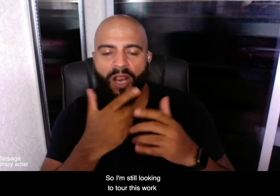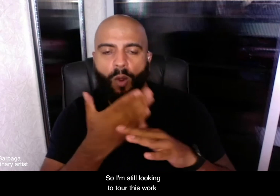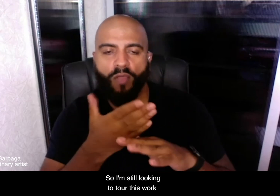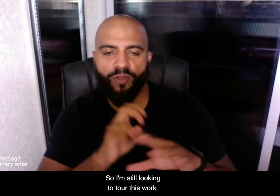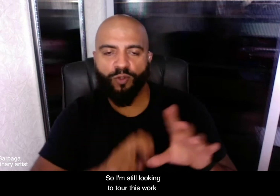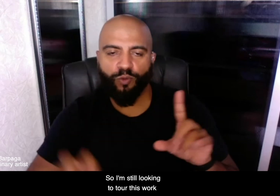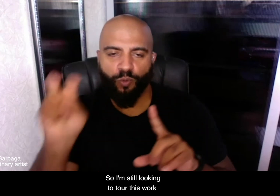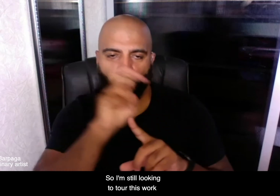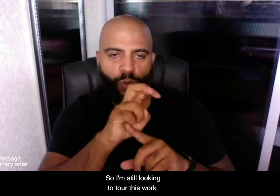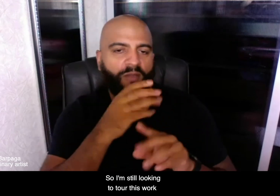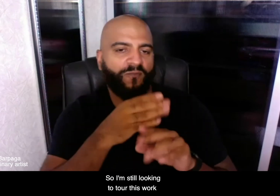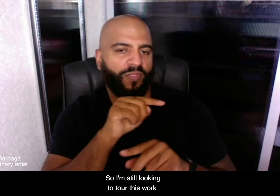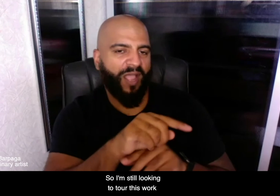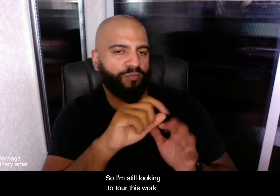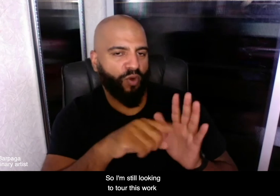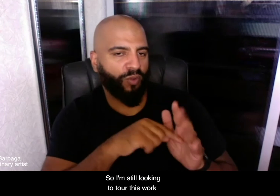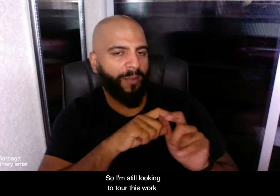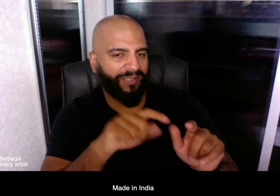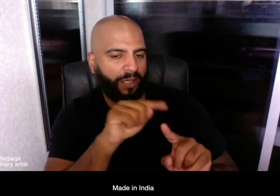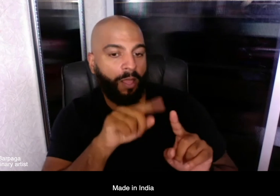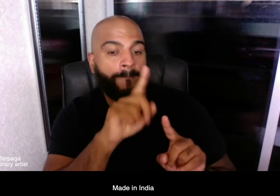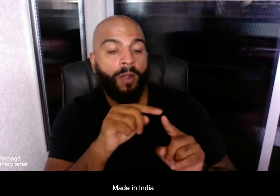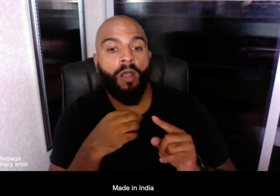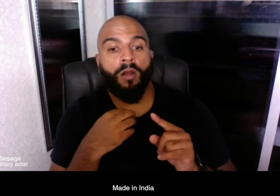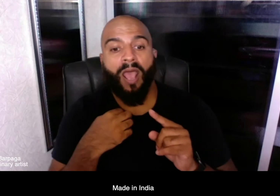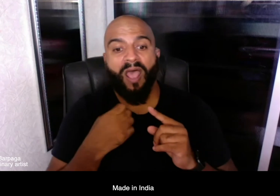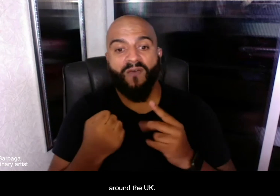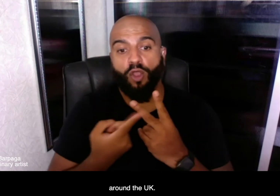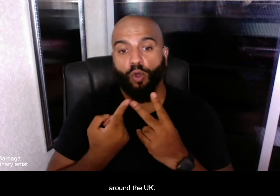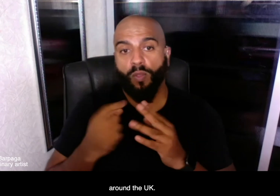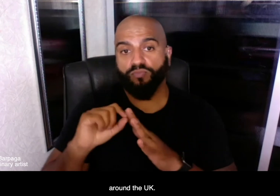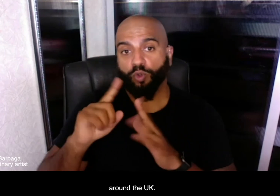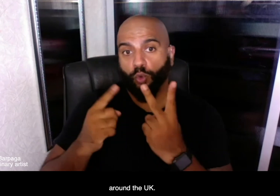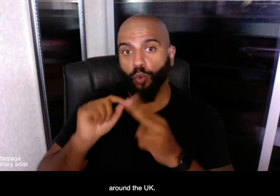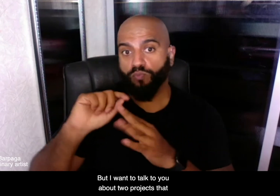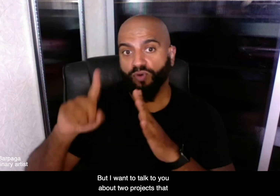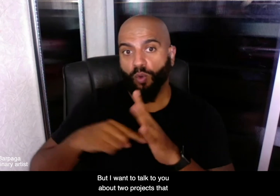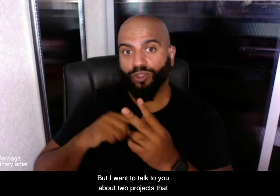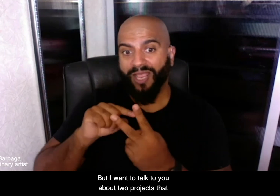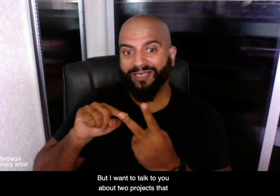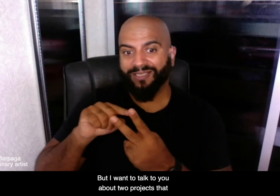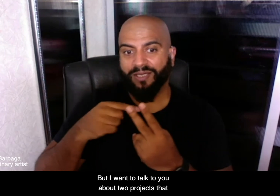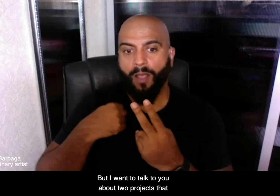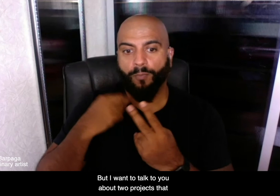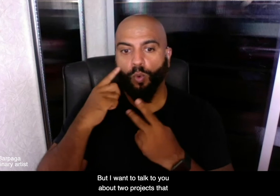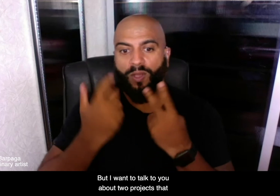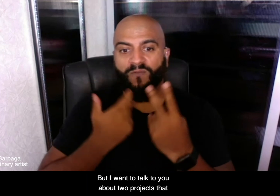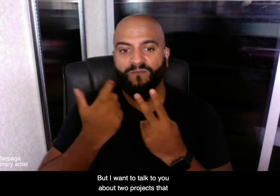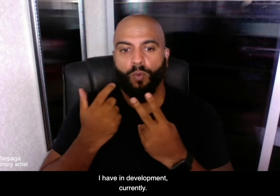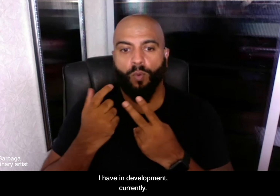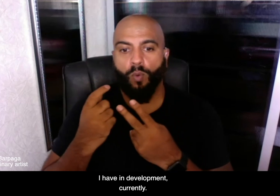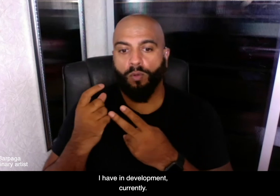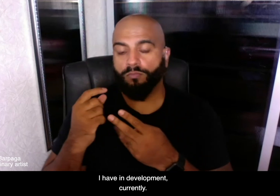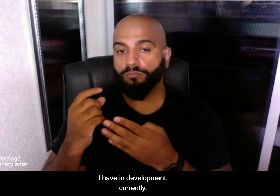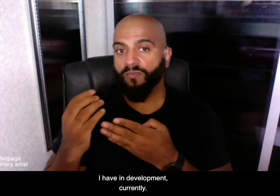So I'm still looking to tour this work made in India around the UK, but I want to talk to you about two projects that I have